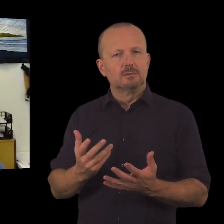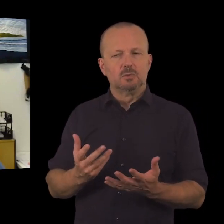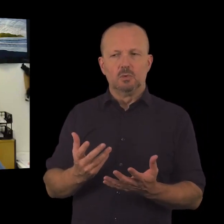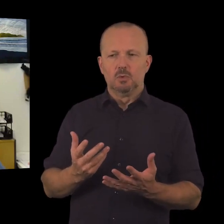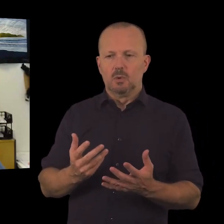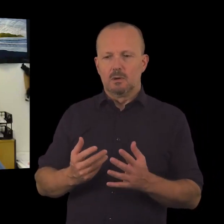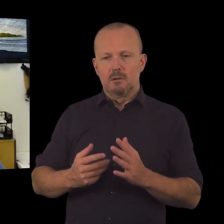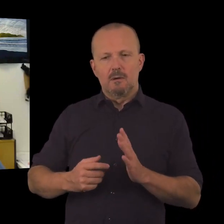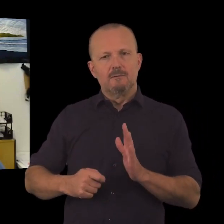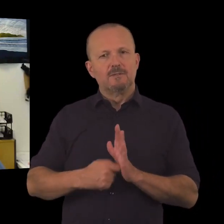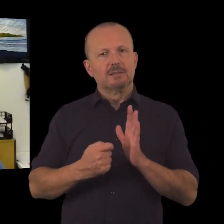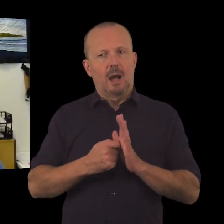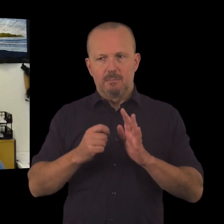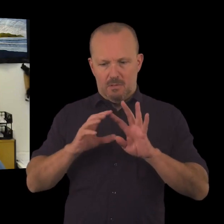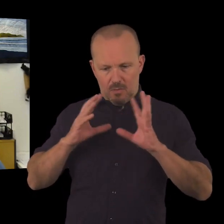whole selves.